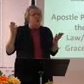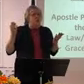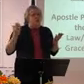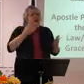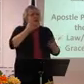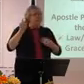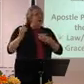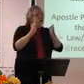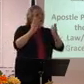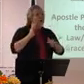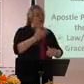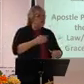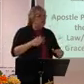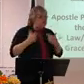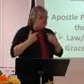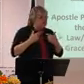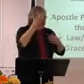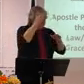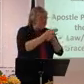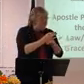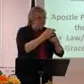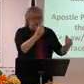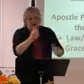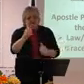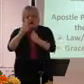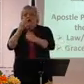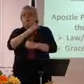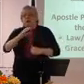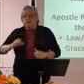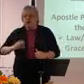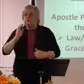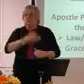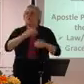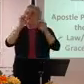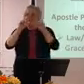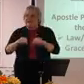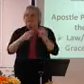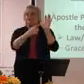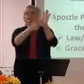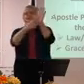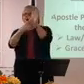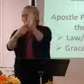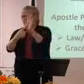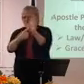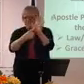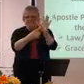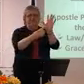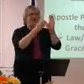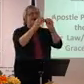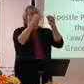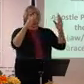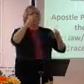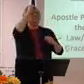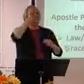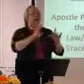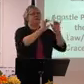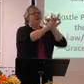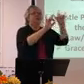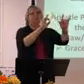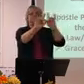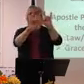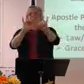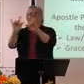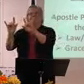as we live our lives by faith, follow Christ, we can display how much God loves